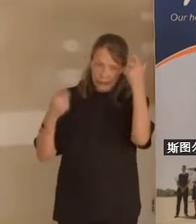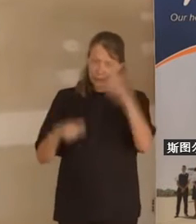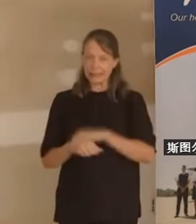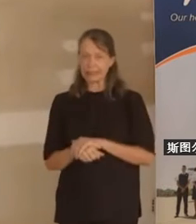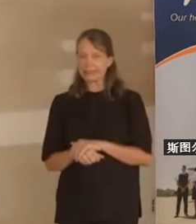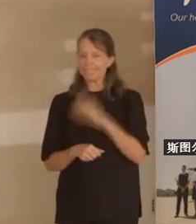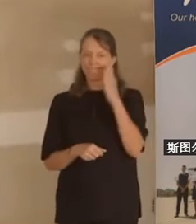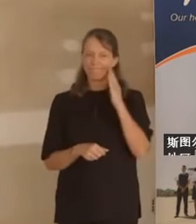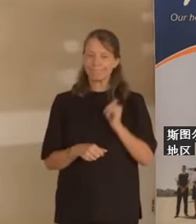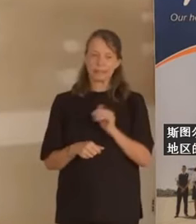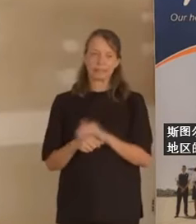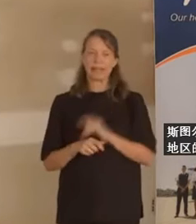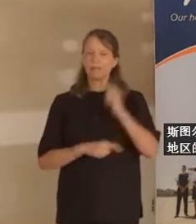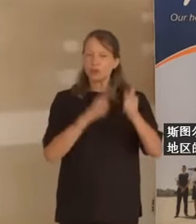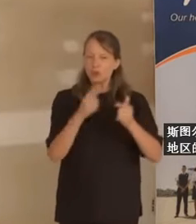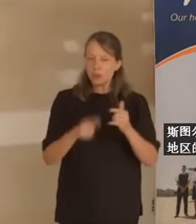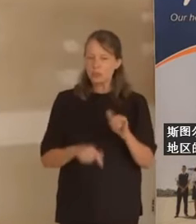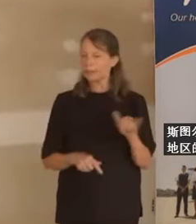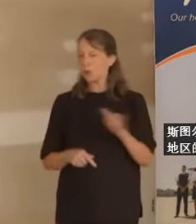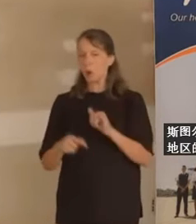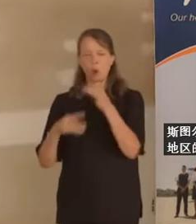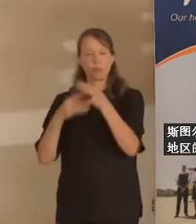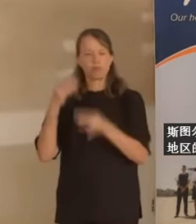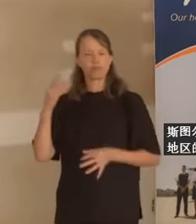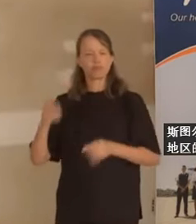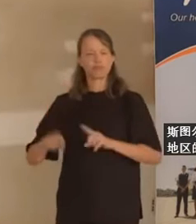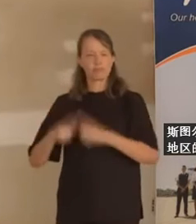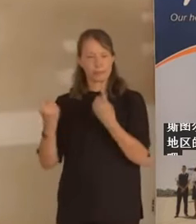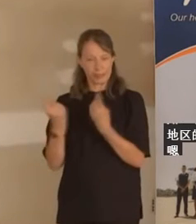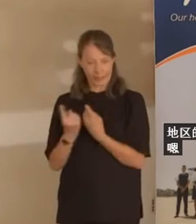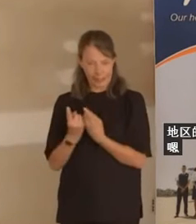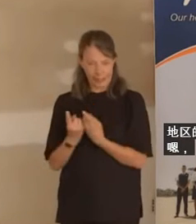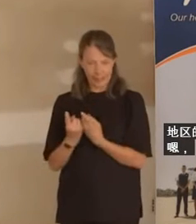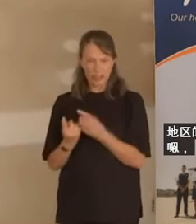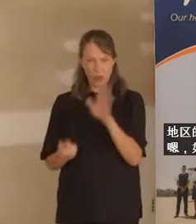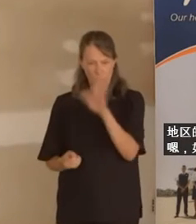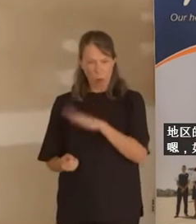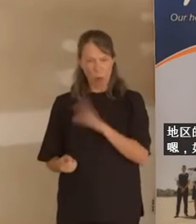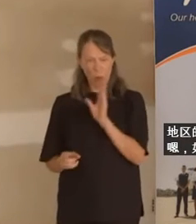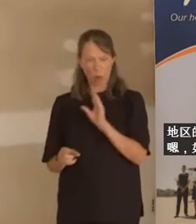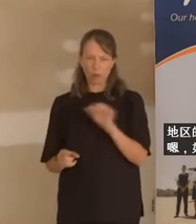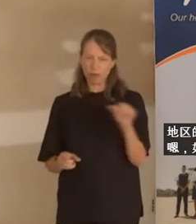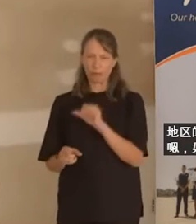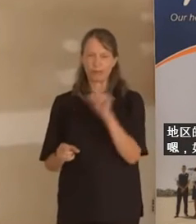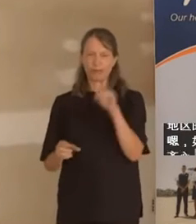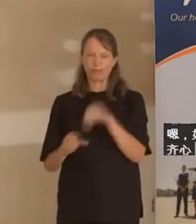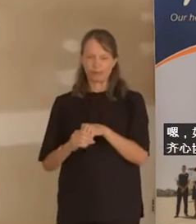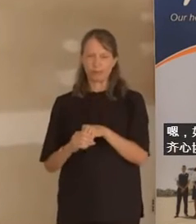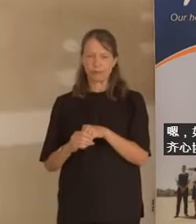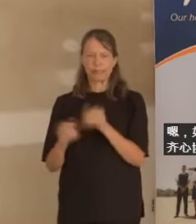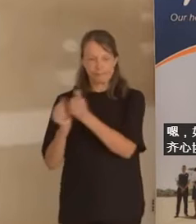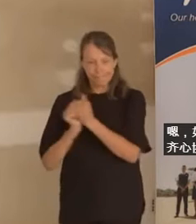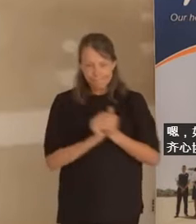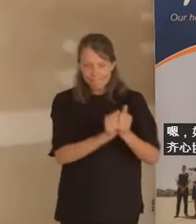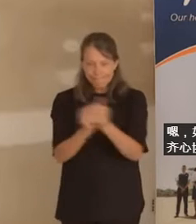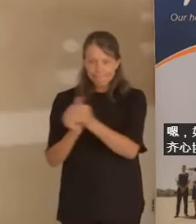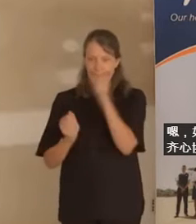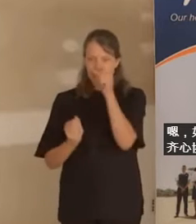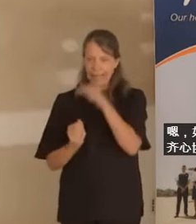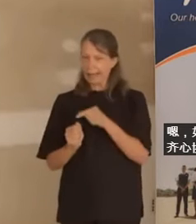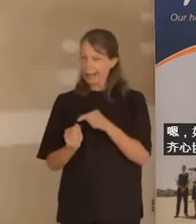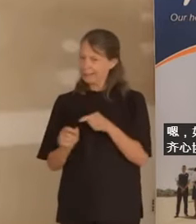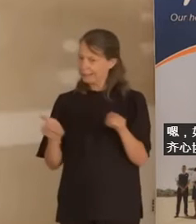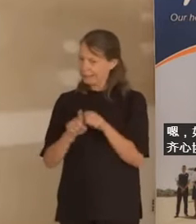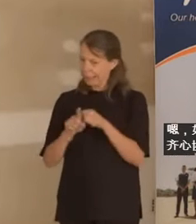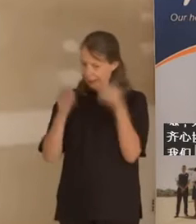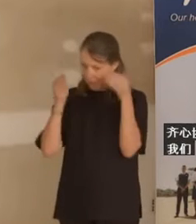that's in Stuart's area, or many, many others across the board. If we all work together and have a key